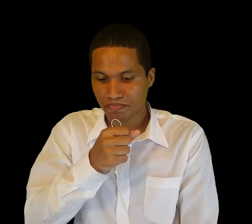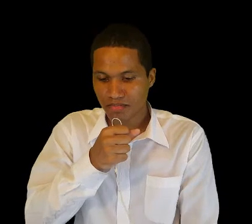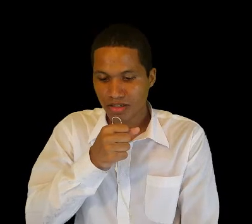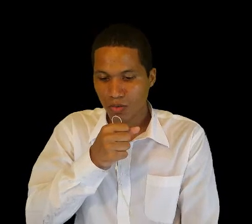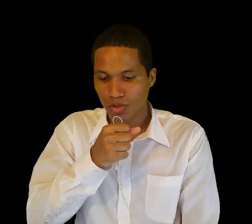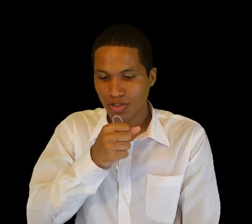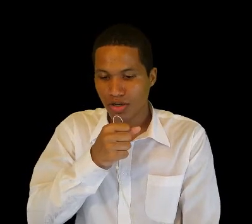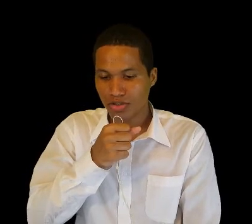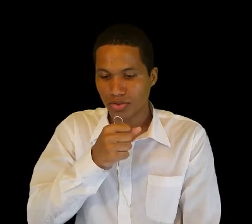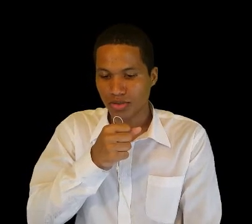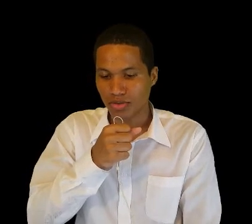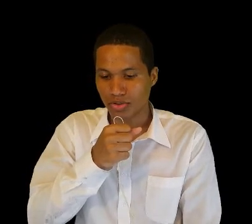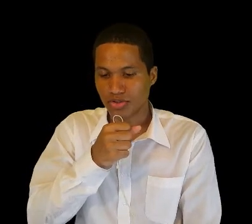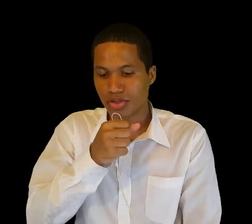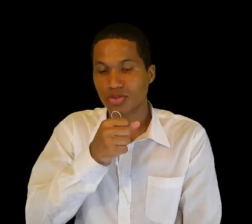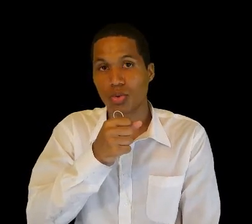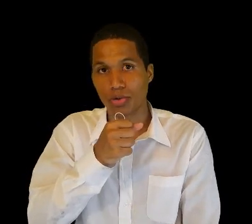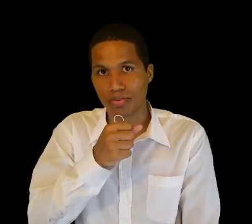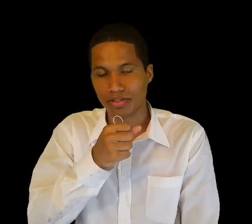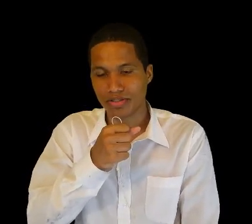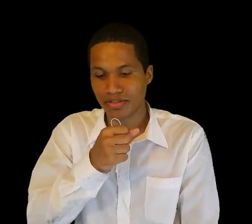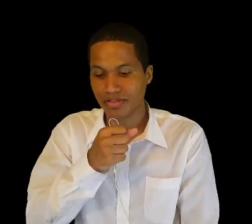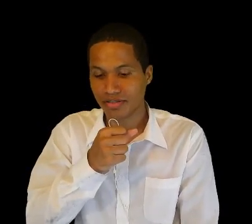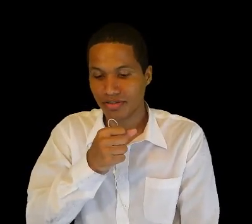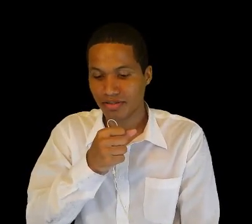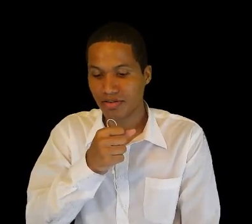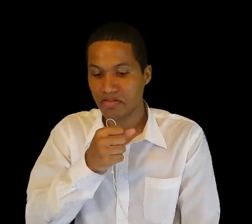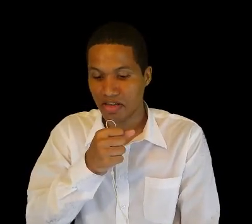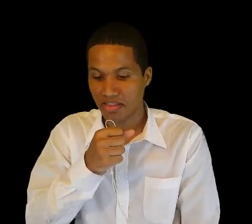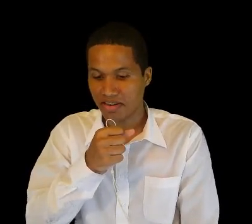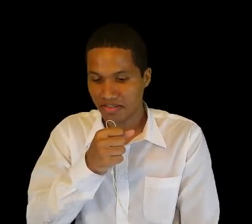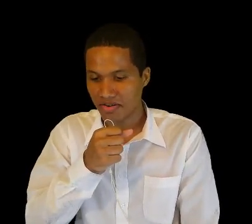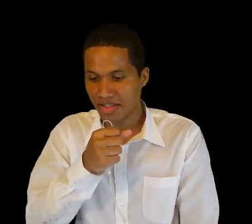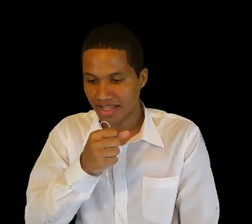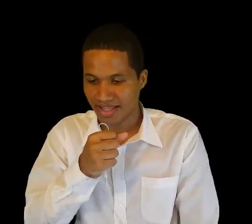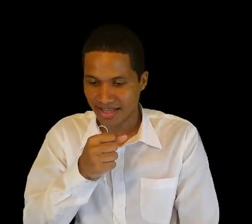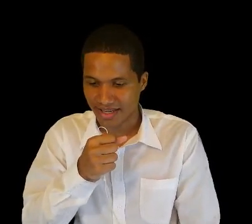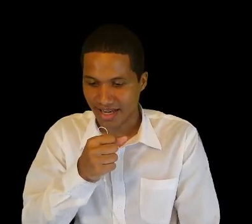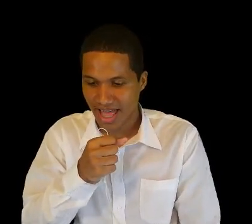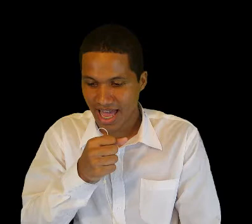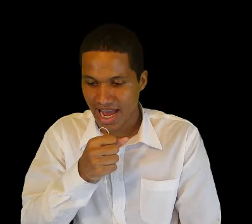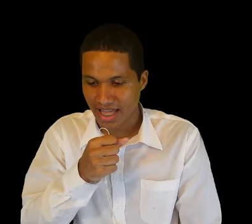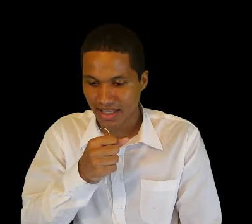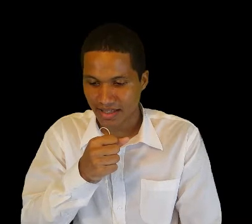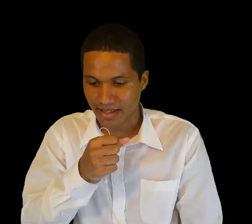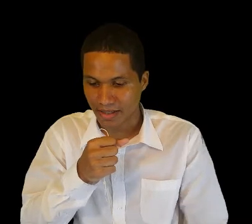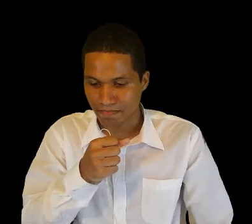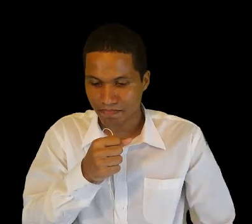arachnids, which also includes scorpions. Well, I didn't know that.